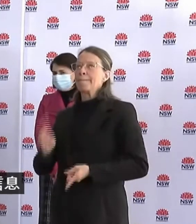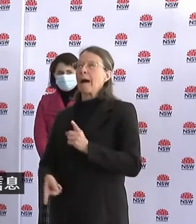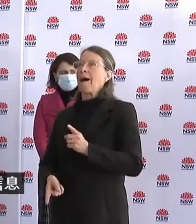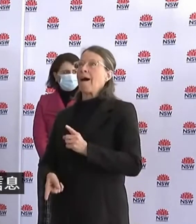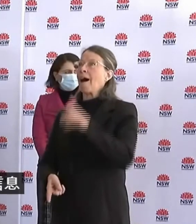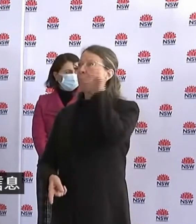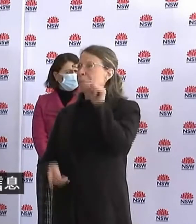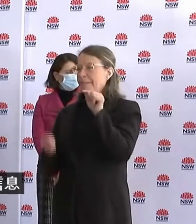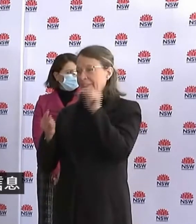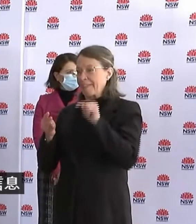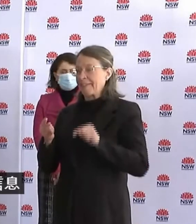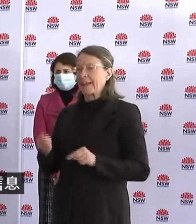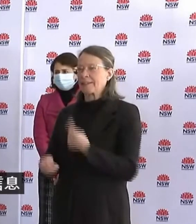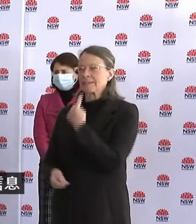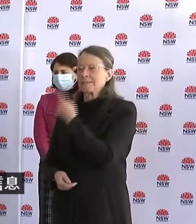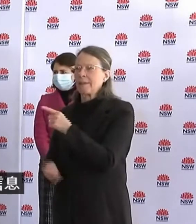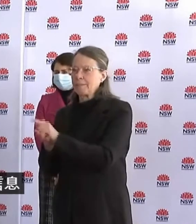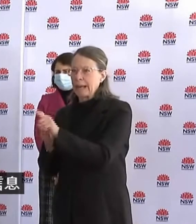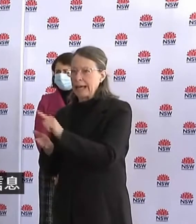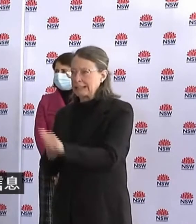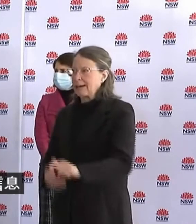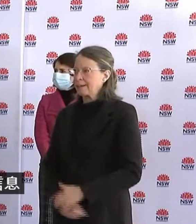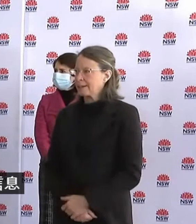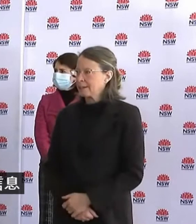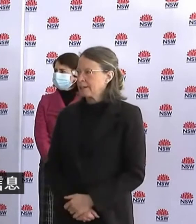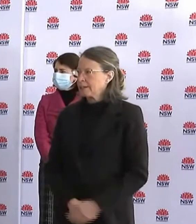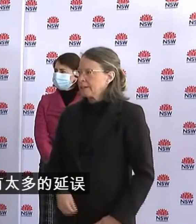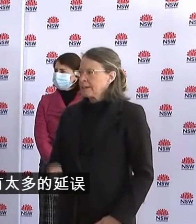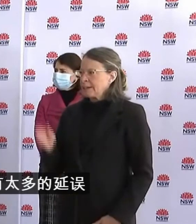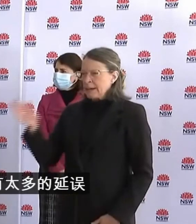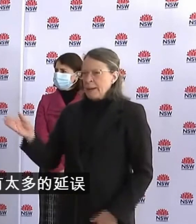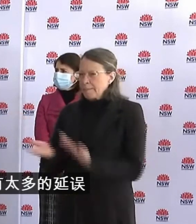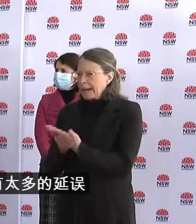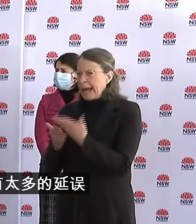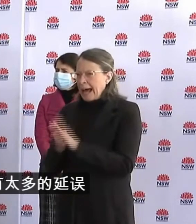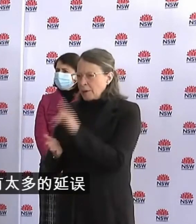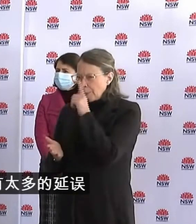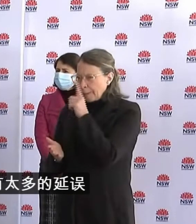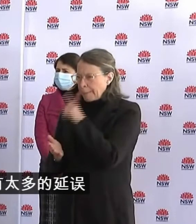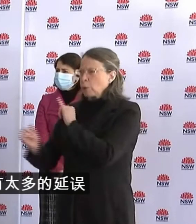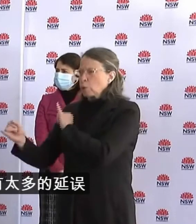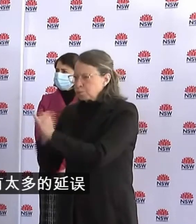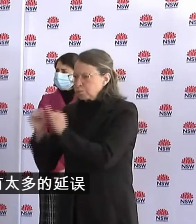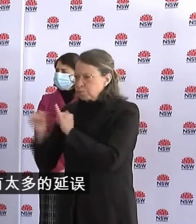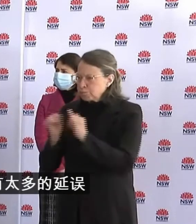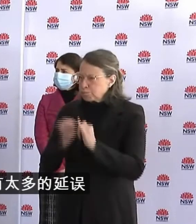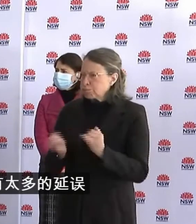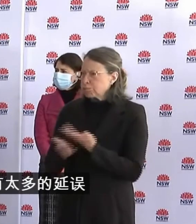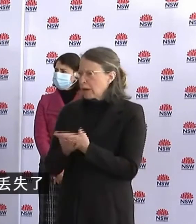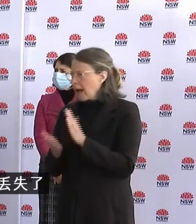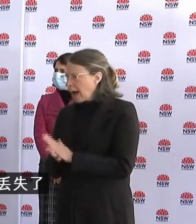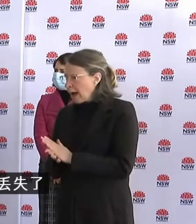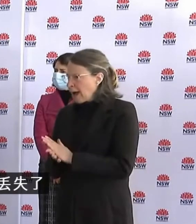information, and they do remember information afterwards. Dr McAnulty. Because, I mean, there's so many exposure sites, there's so many